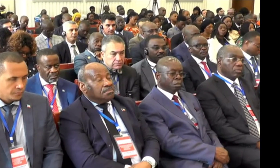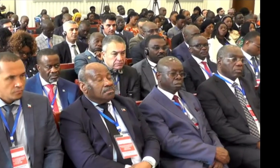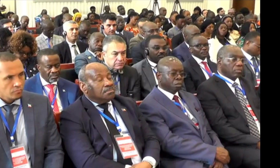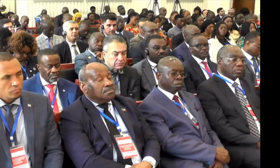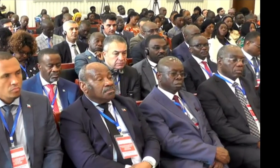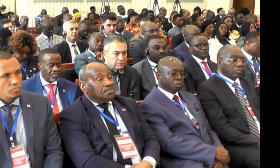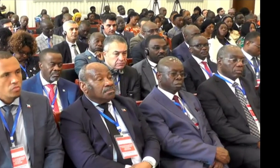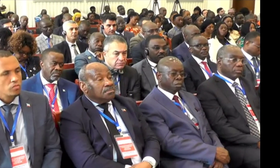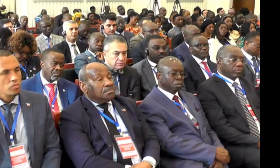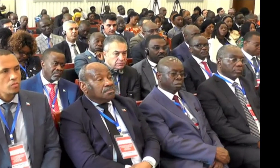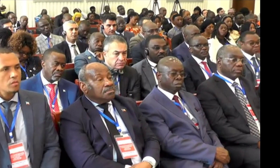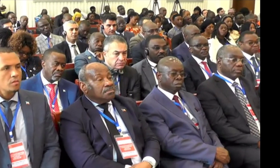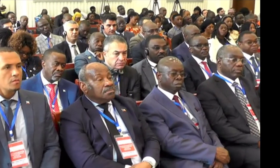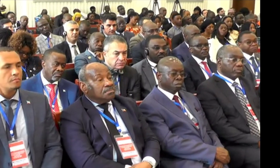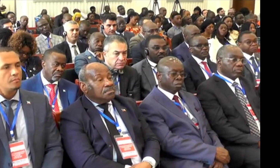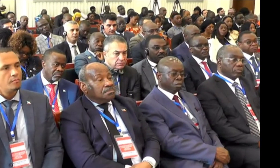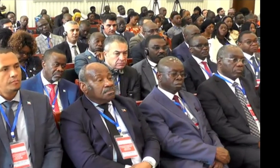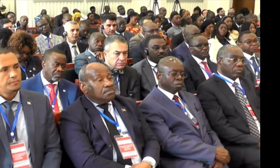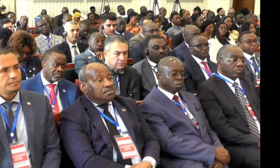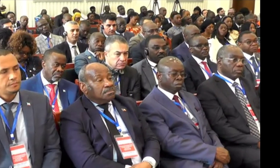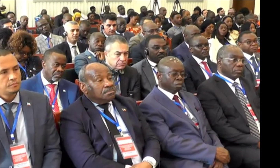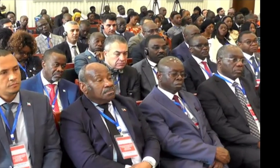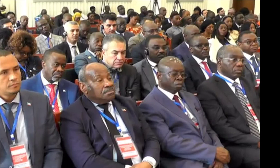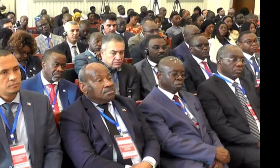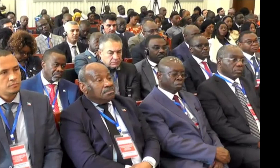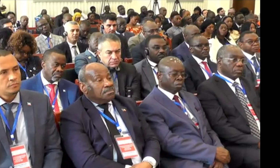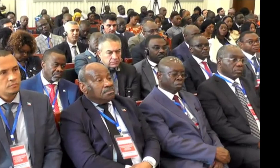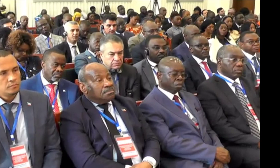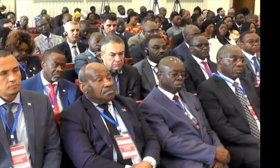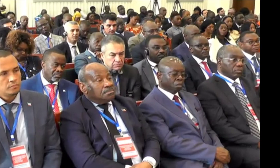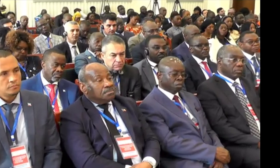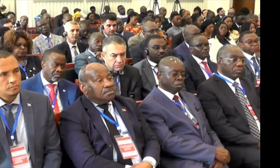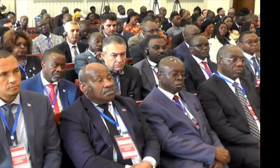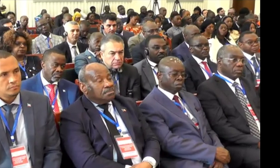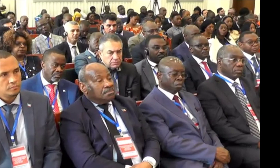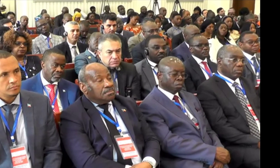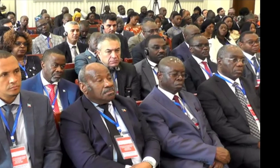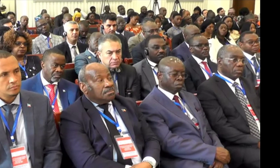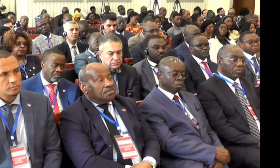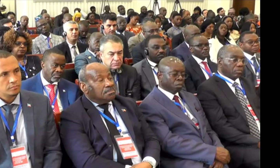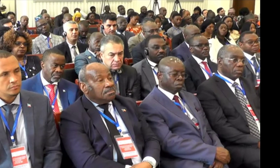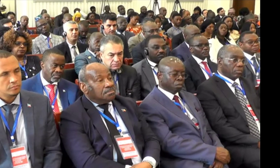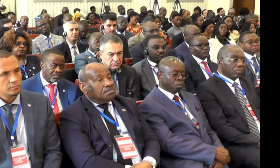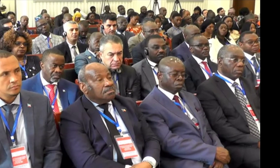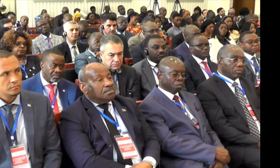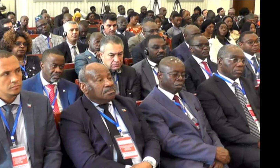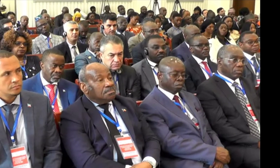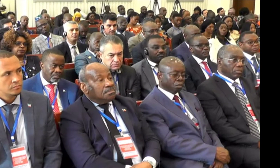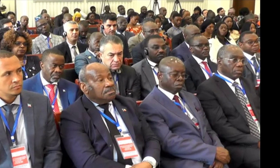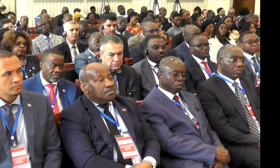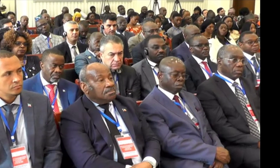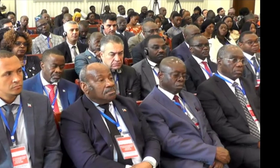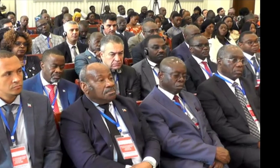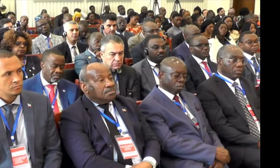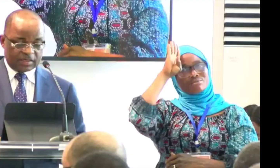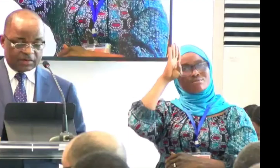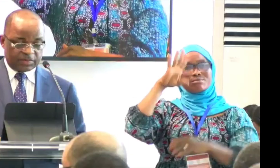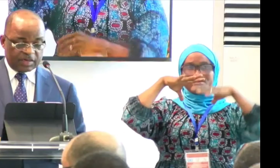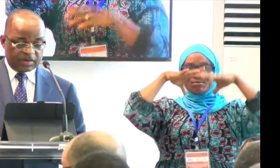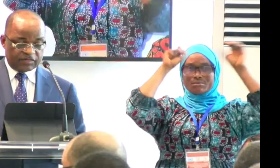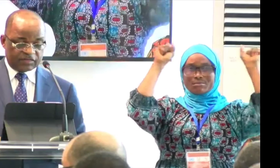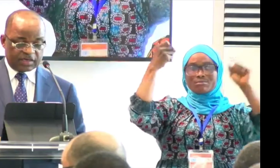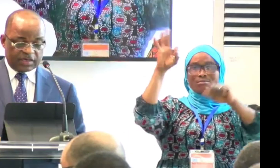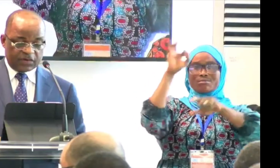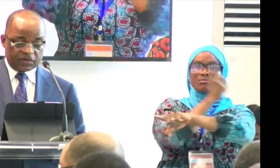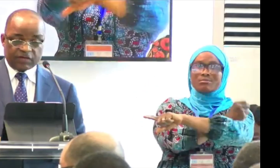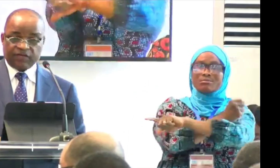That meeting, held under the chairmanship of His Excellency Julius Maada Bio, President of the